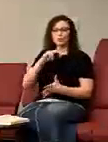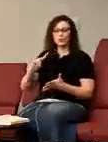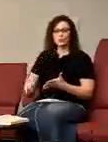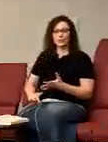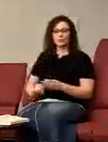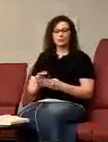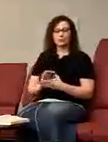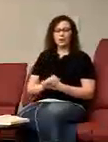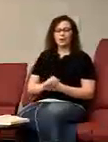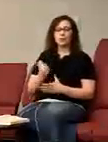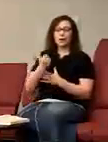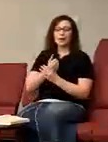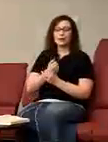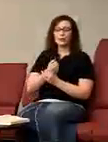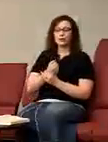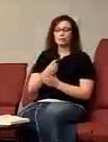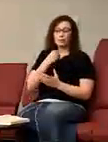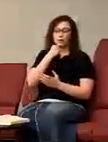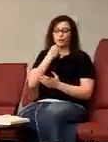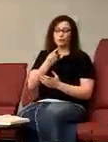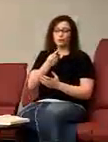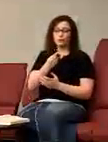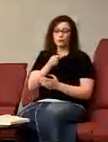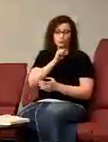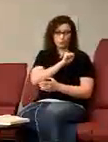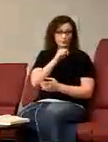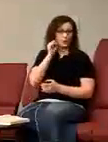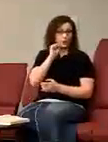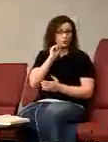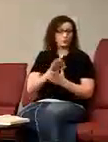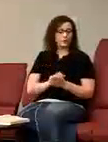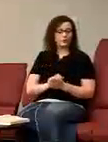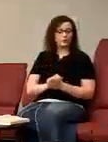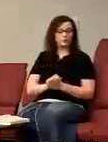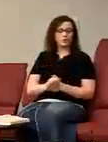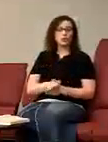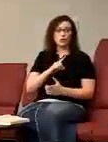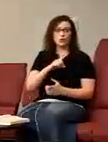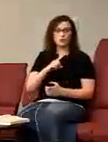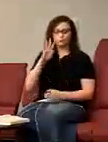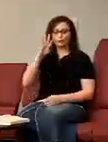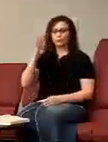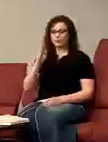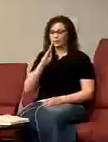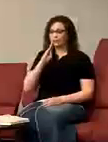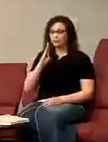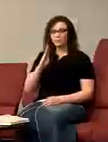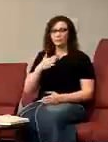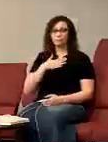my sister. Sarah, I bet she went in somewhere and was banging her head on the table there and